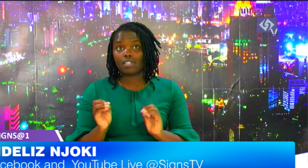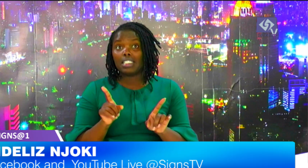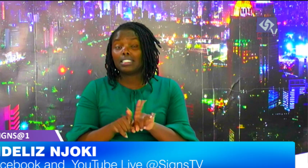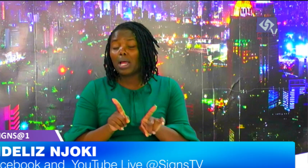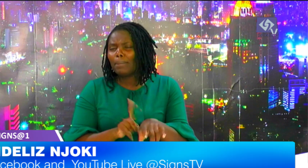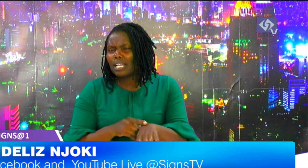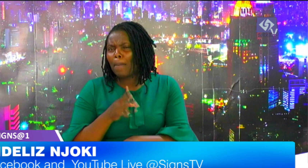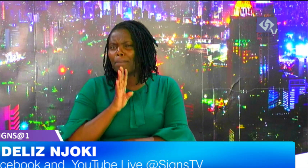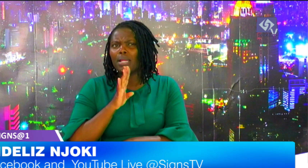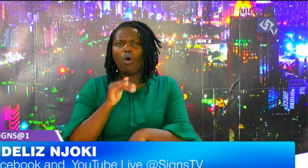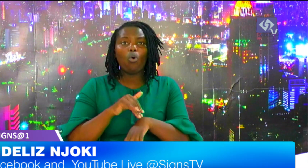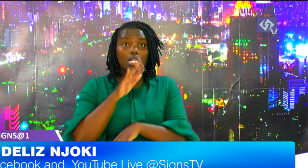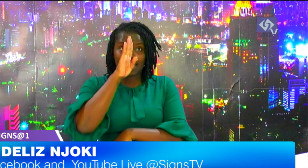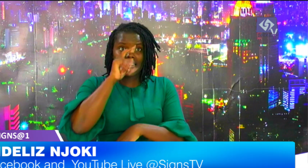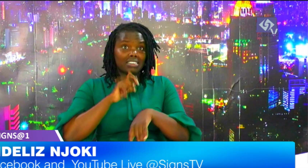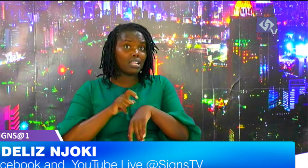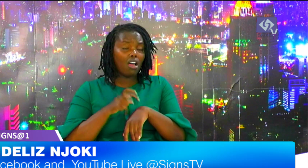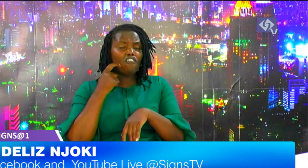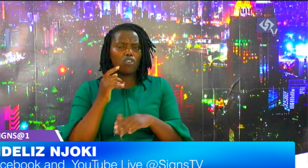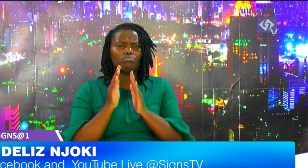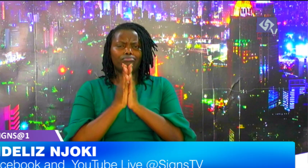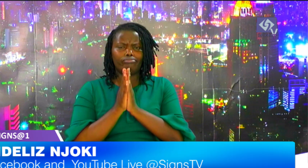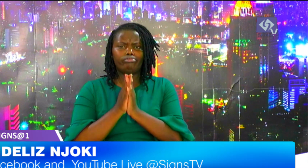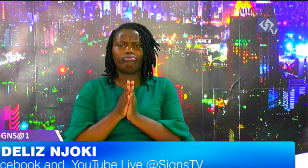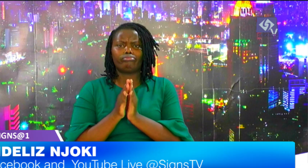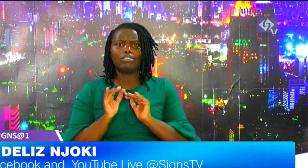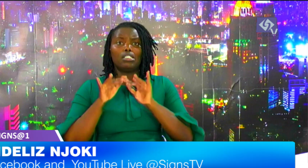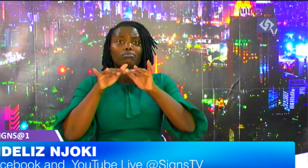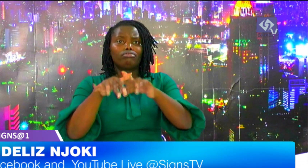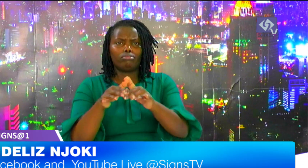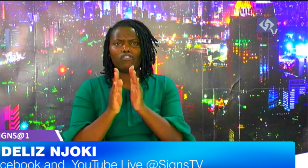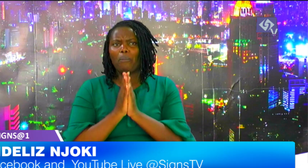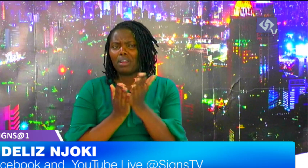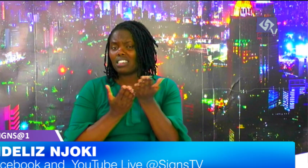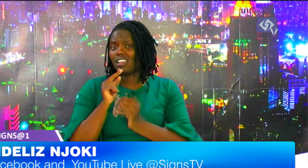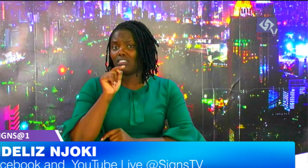Speaking on Sunday during an interdenominational prayer service